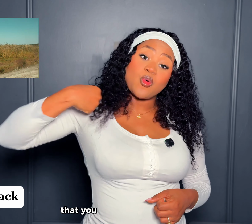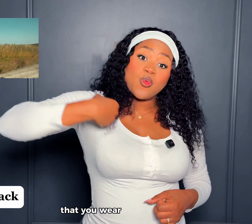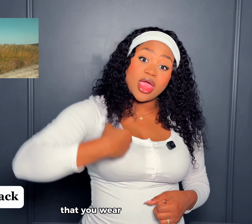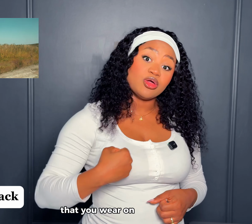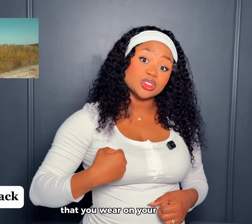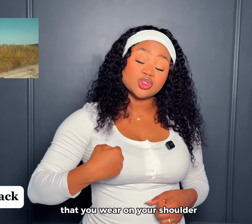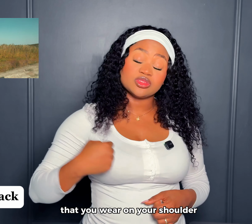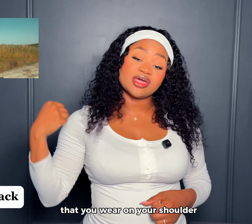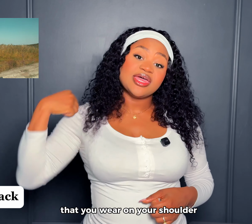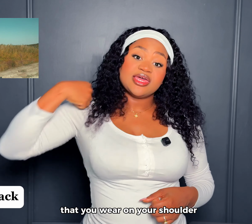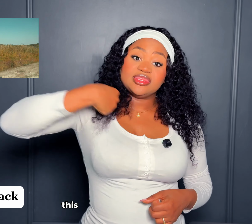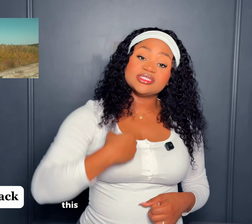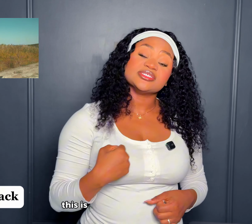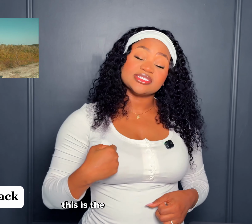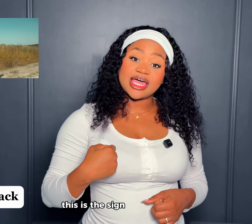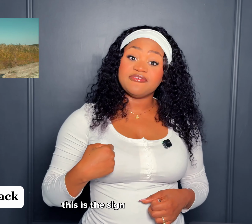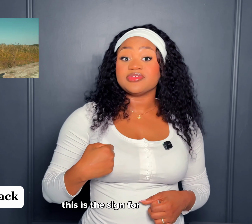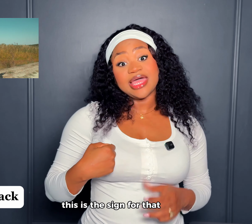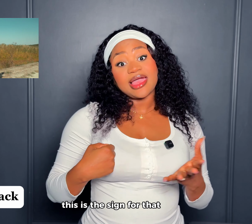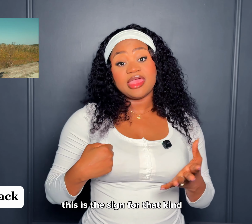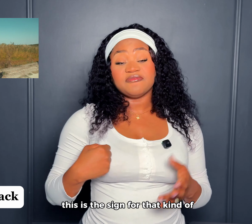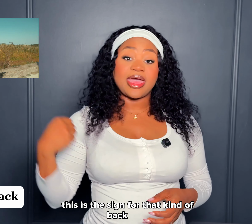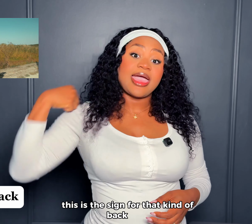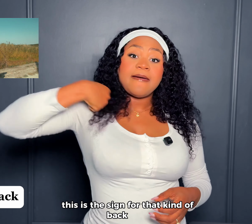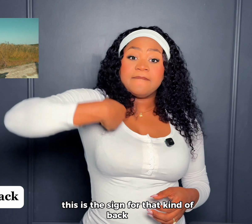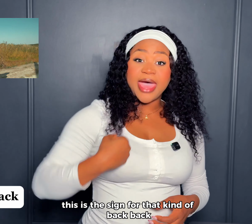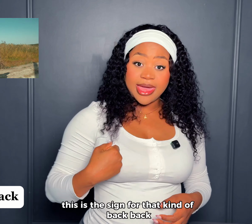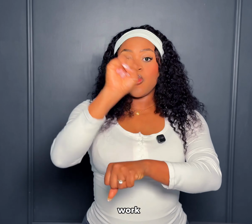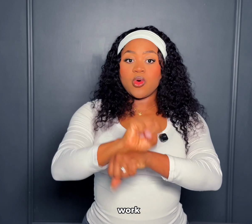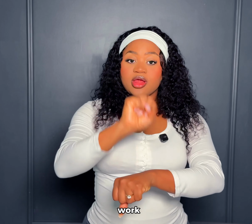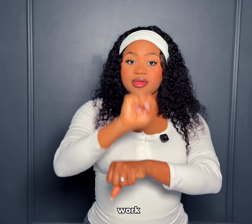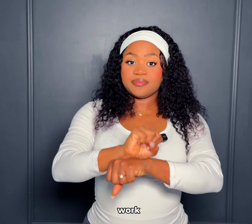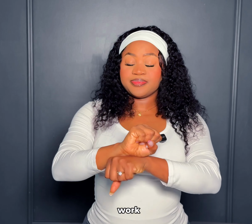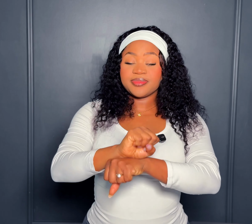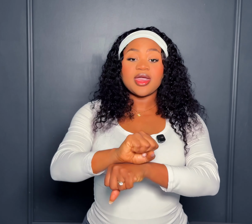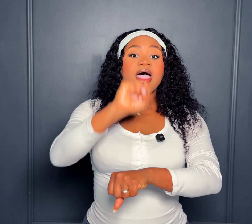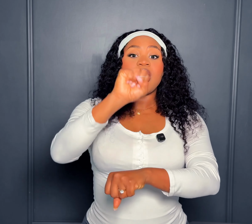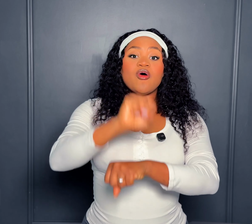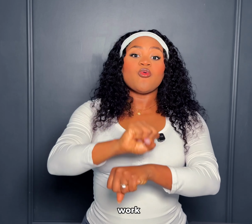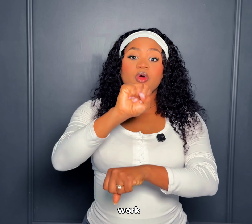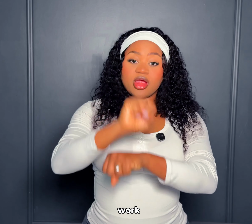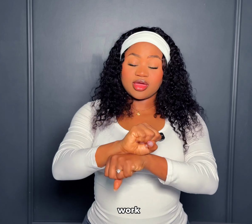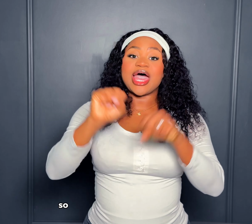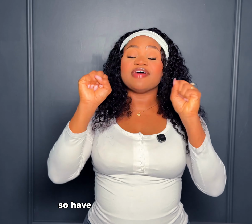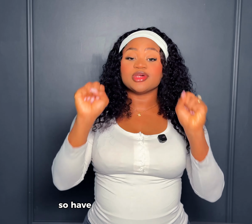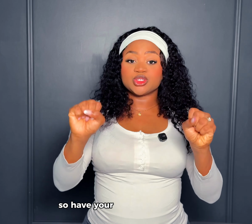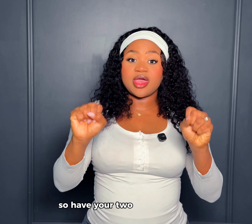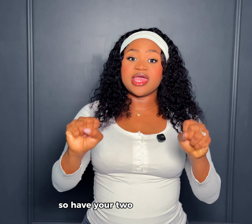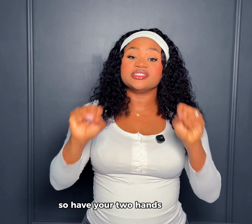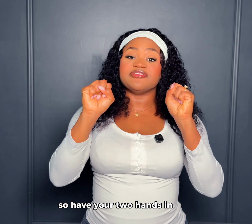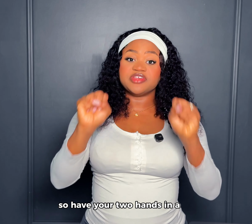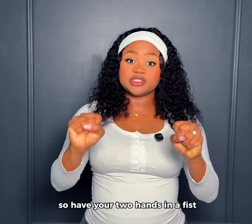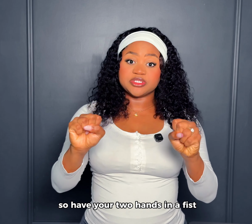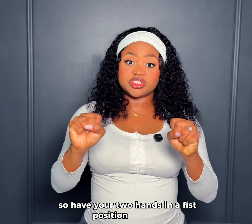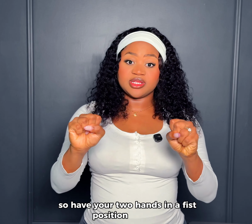wear on your shoulder, this is a sign for that kind of bag. Bag. Work. work. So have your two hands in the fist position like